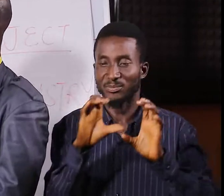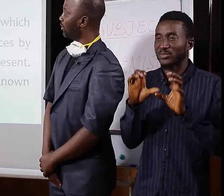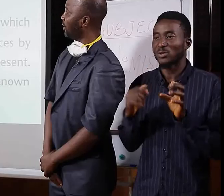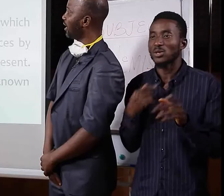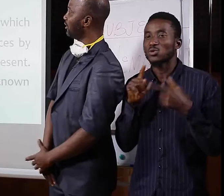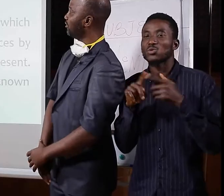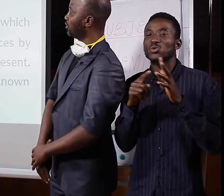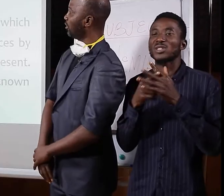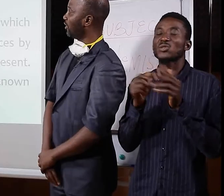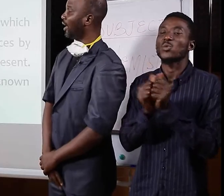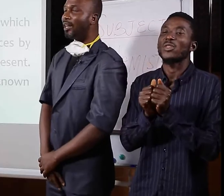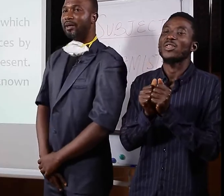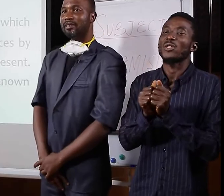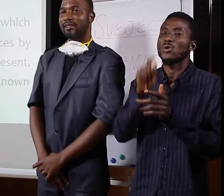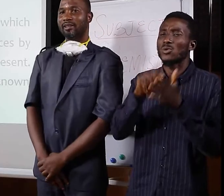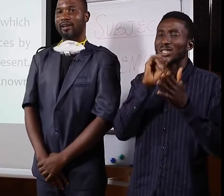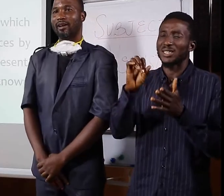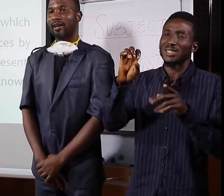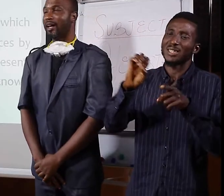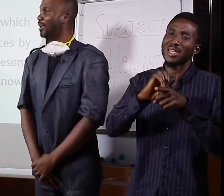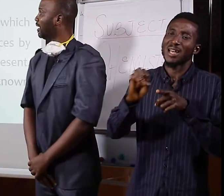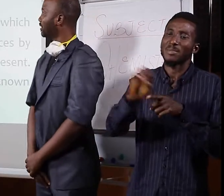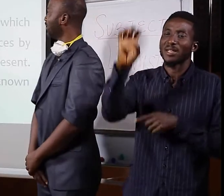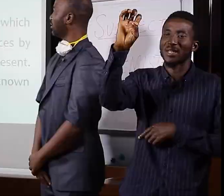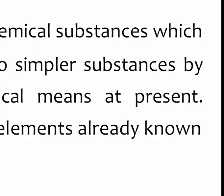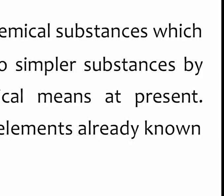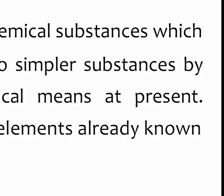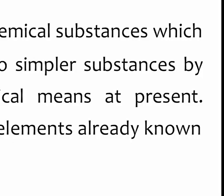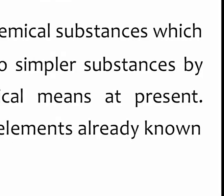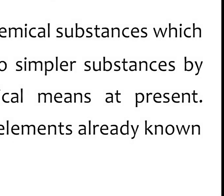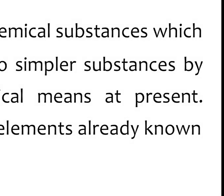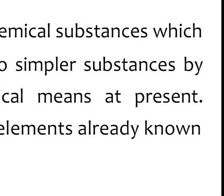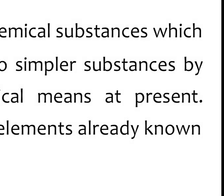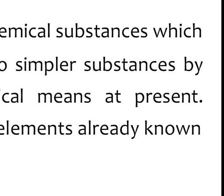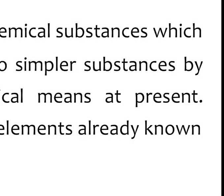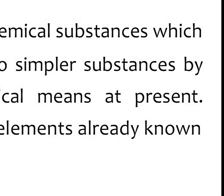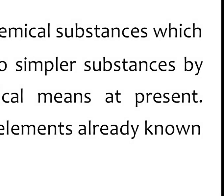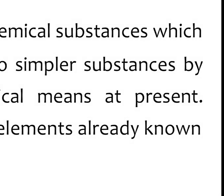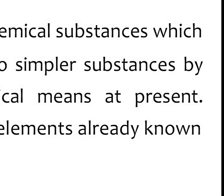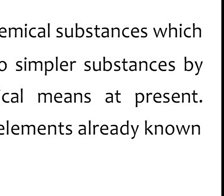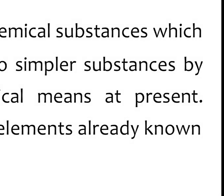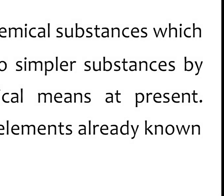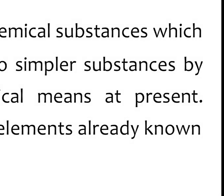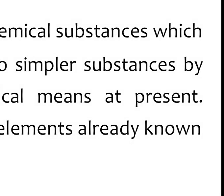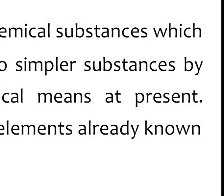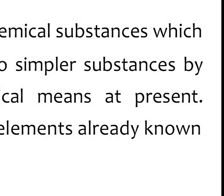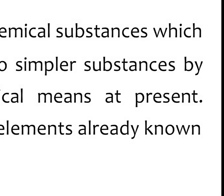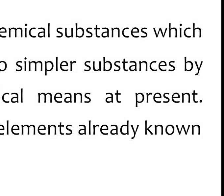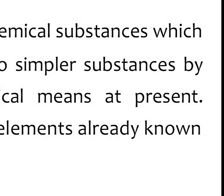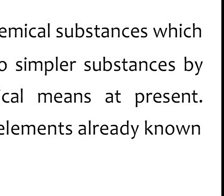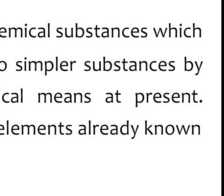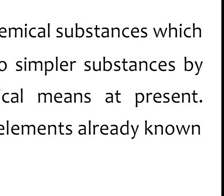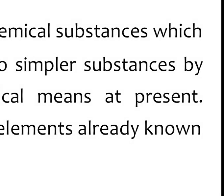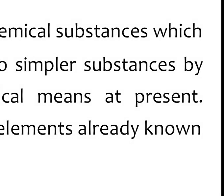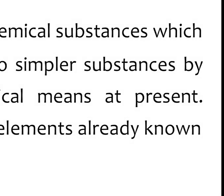start by looking at the definition of an element. An element is a chemical substance which cannot be split into simpler substances